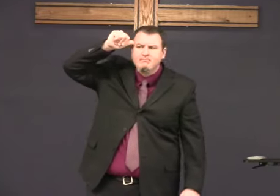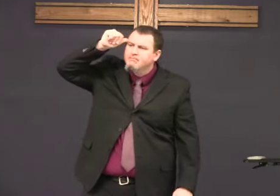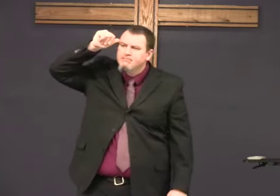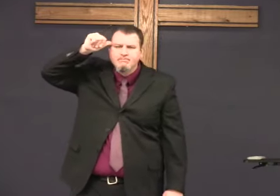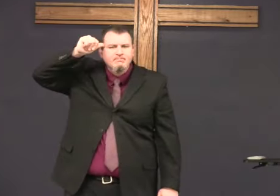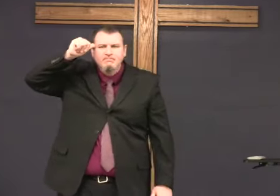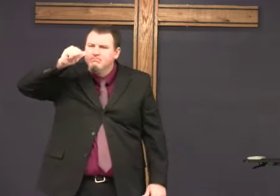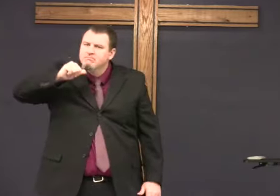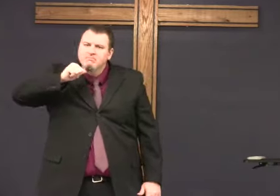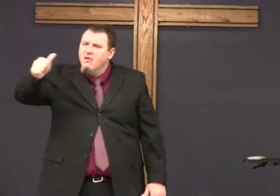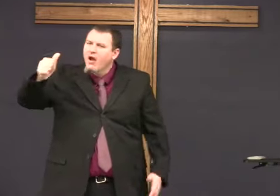but